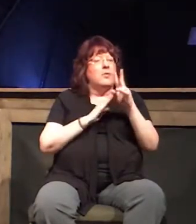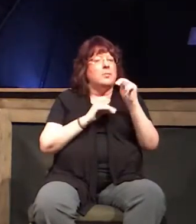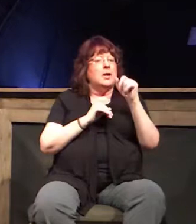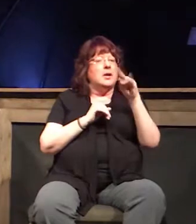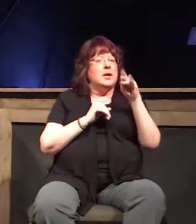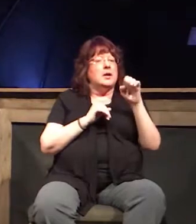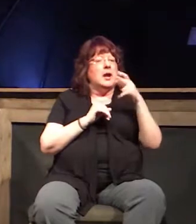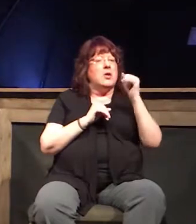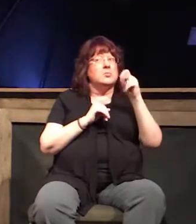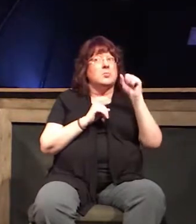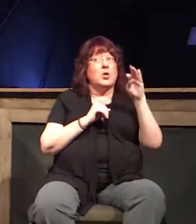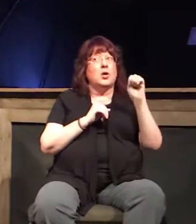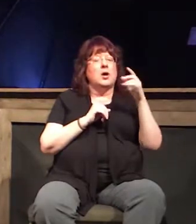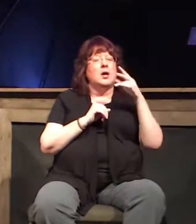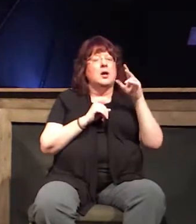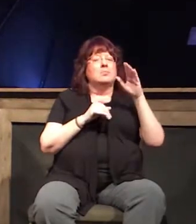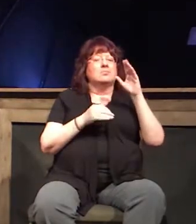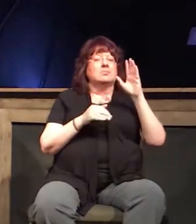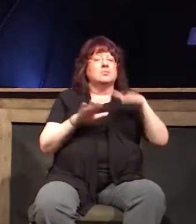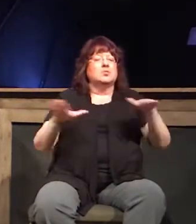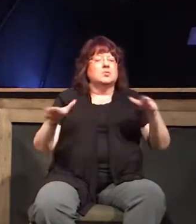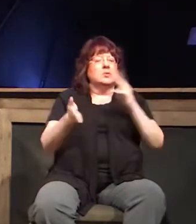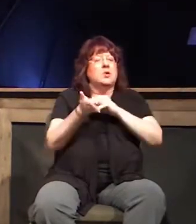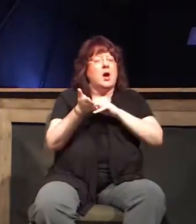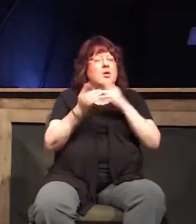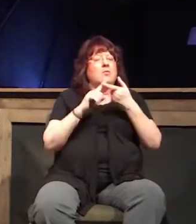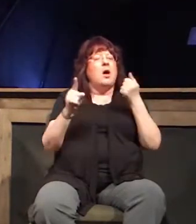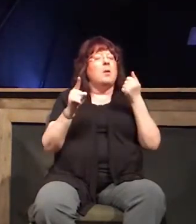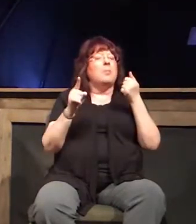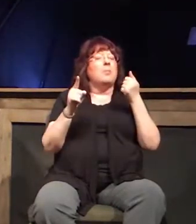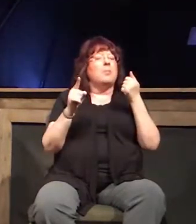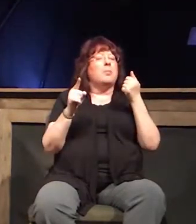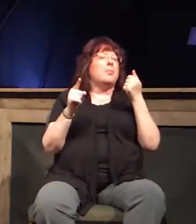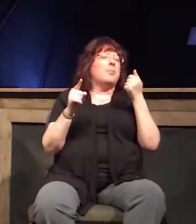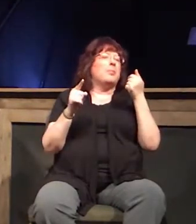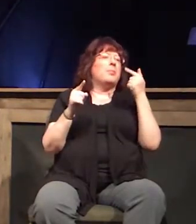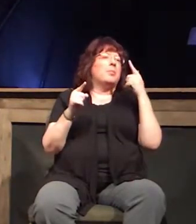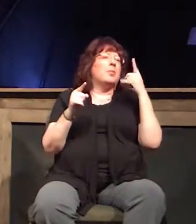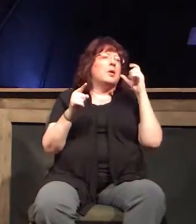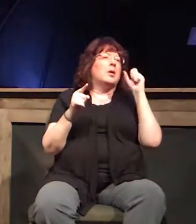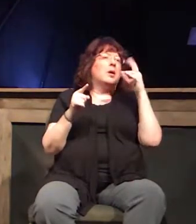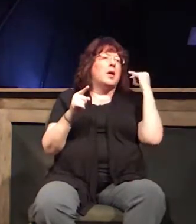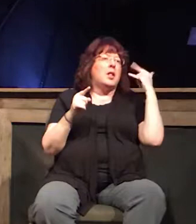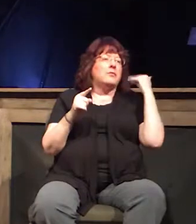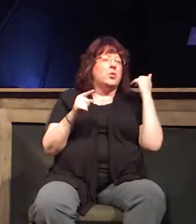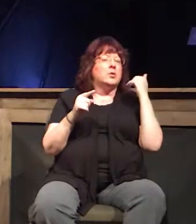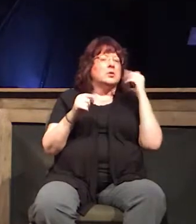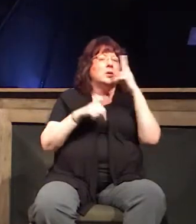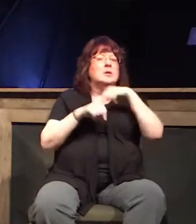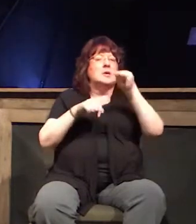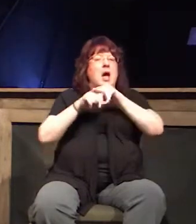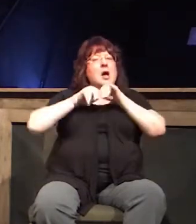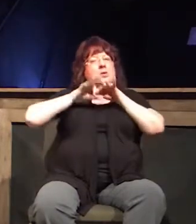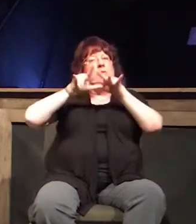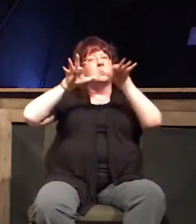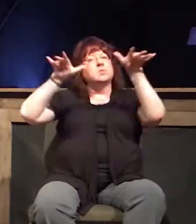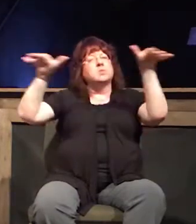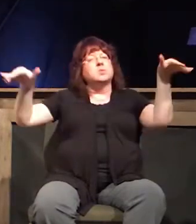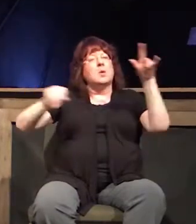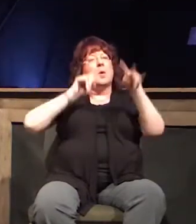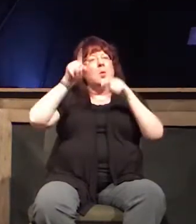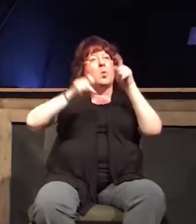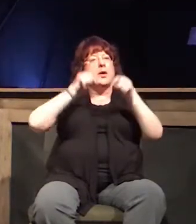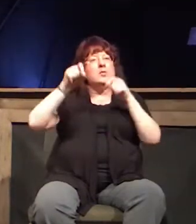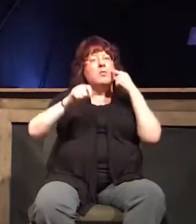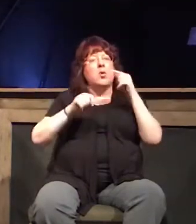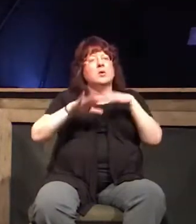Nadine Harris Burke. She was a pediatrician out of San Francisco, California. This has gone national. This questionnaire